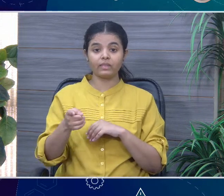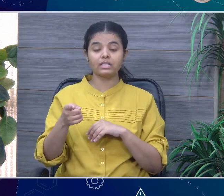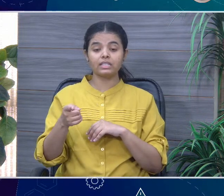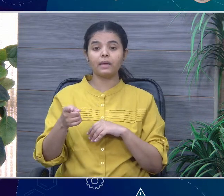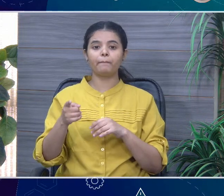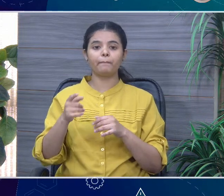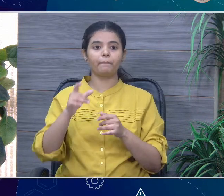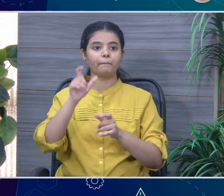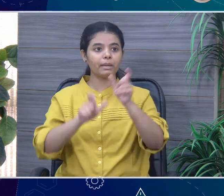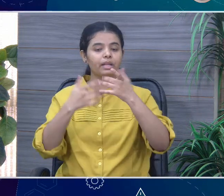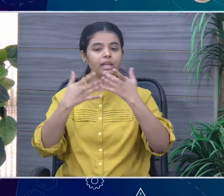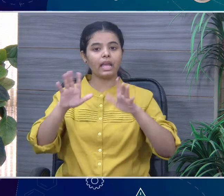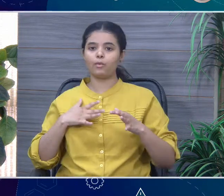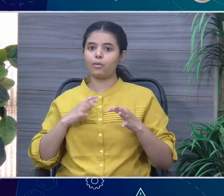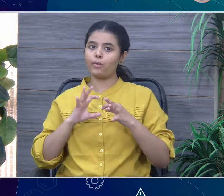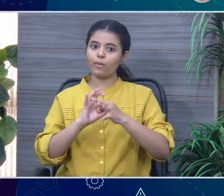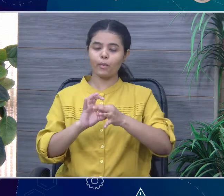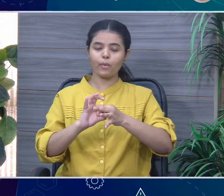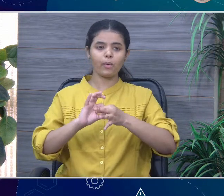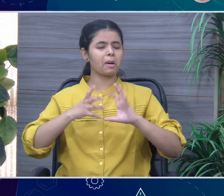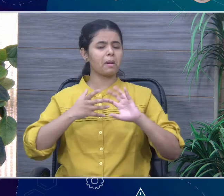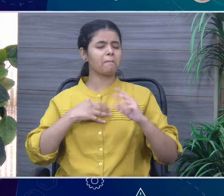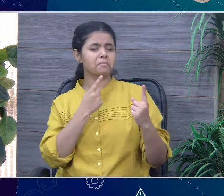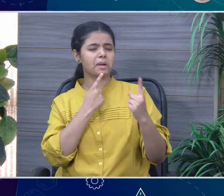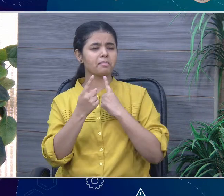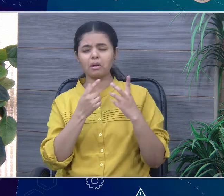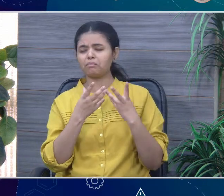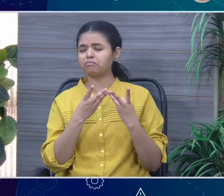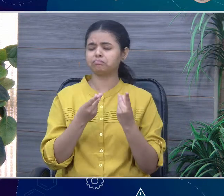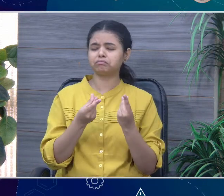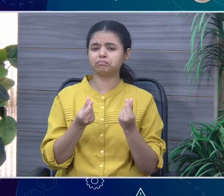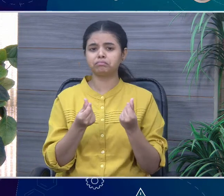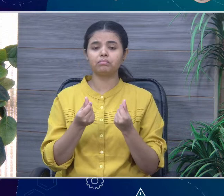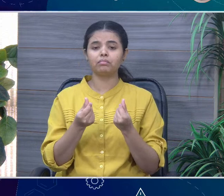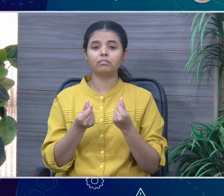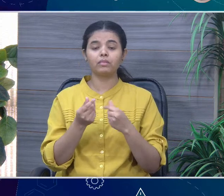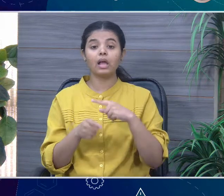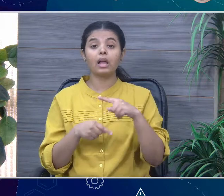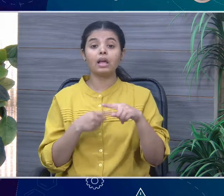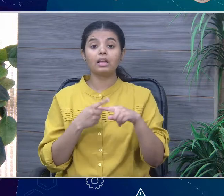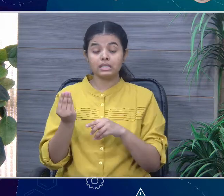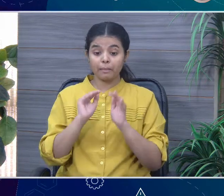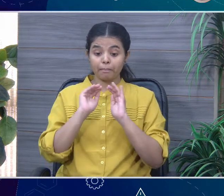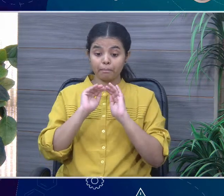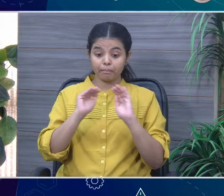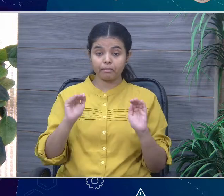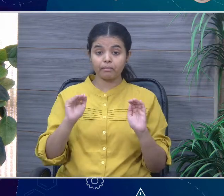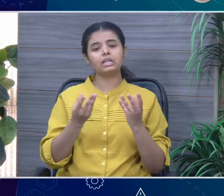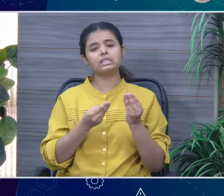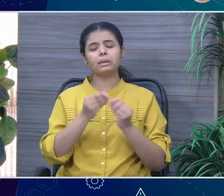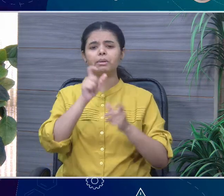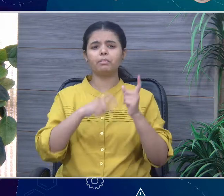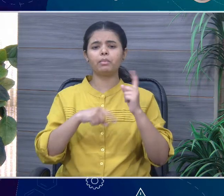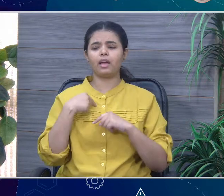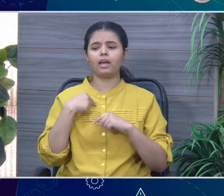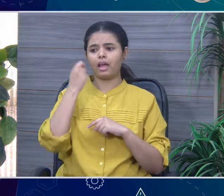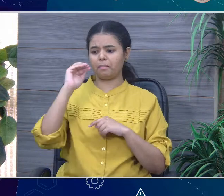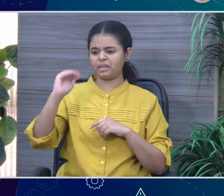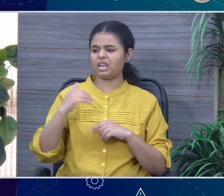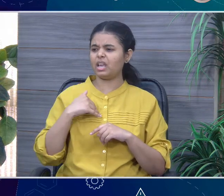with others. Some children very quickly, understand what the other child wants. Sometimes, I